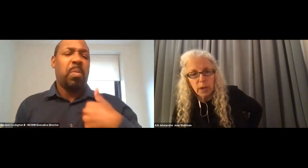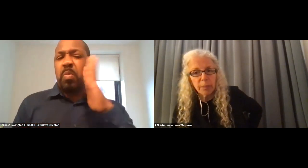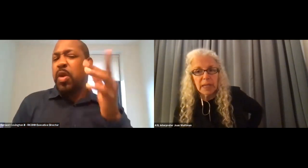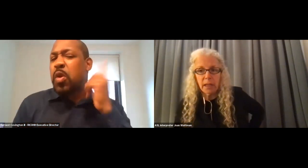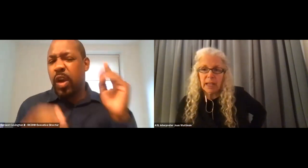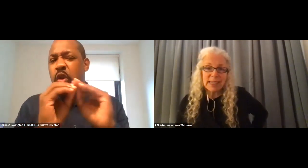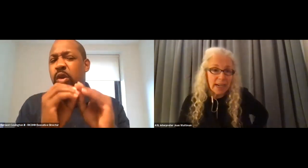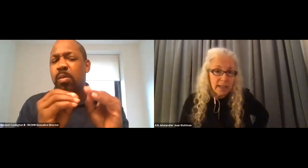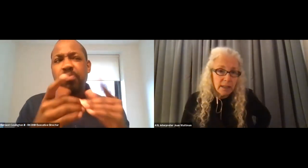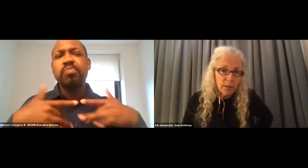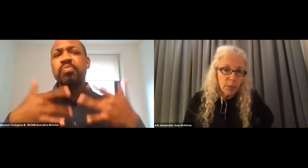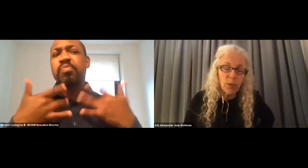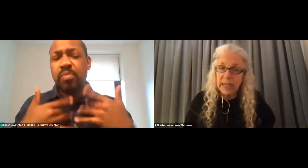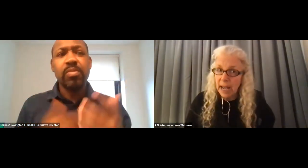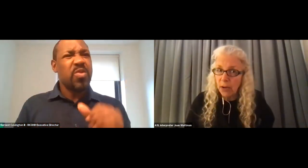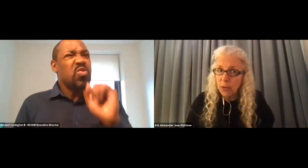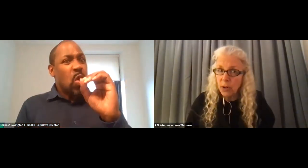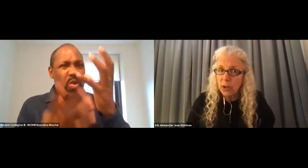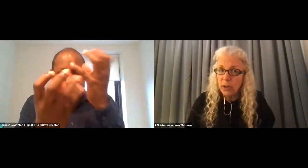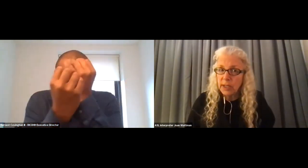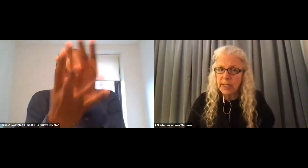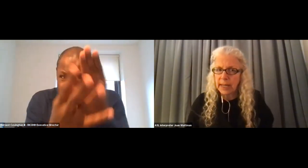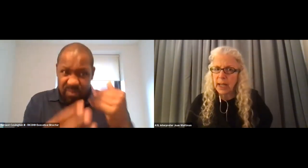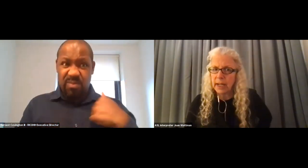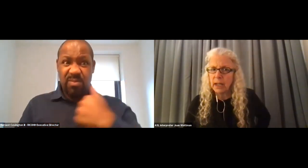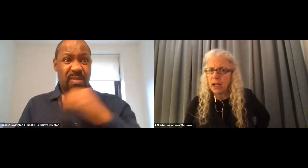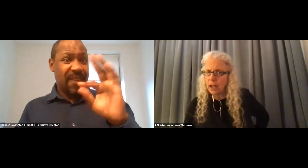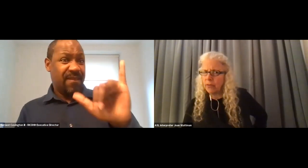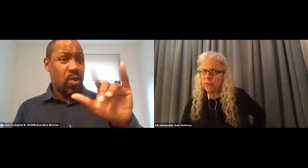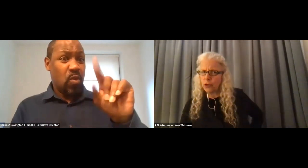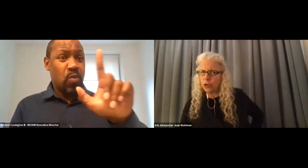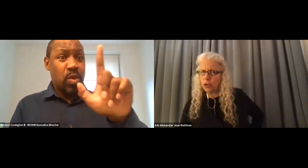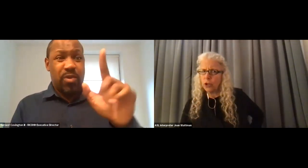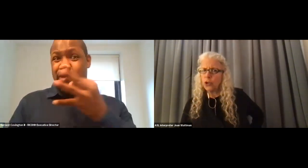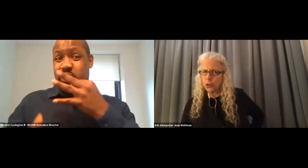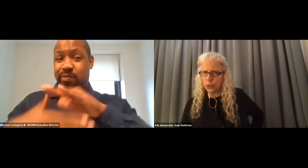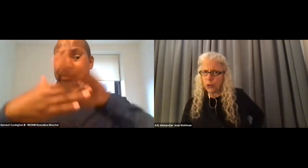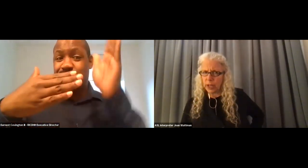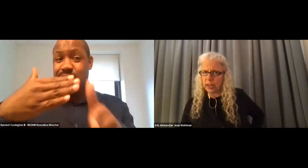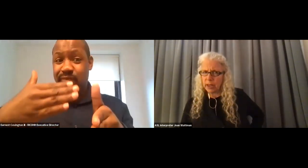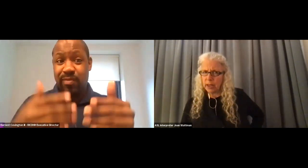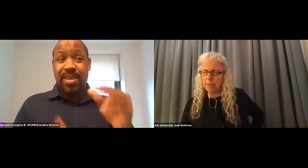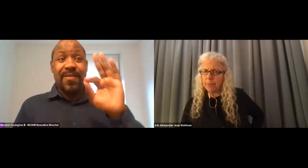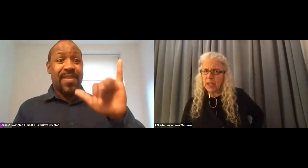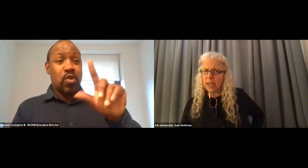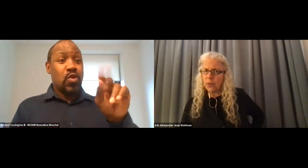will be extended, but right now there's a deadline of June 30th.